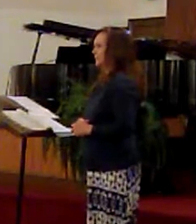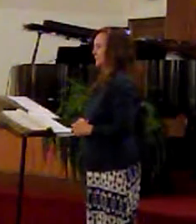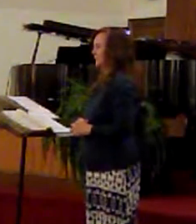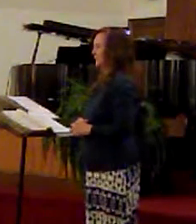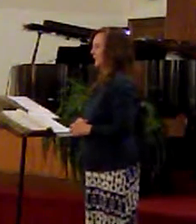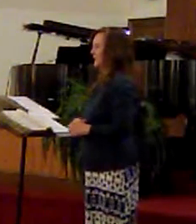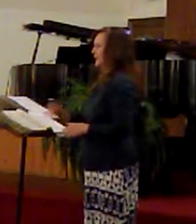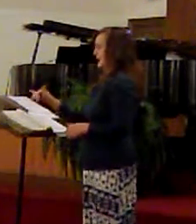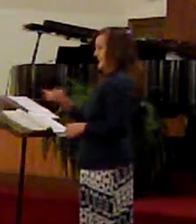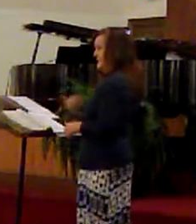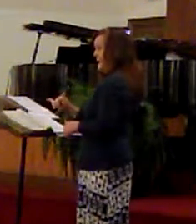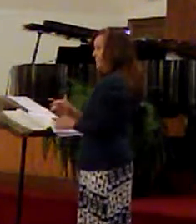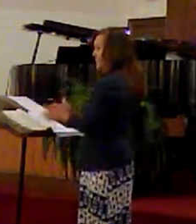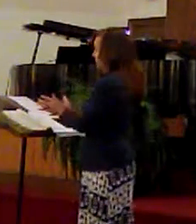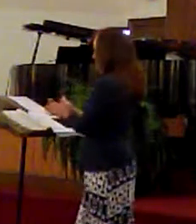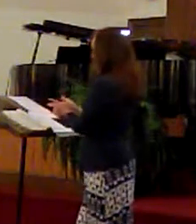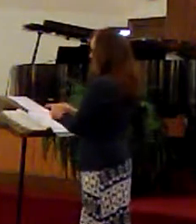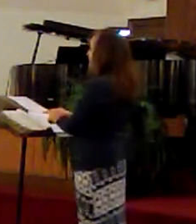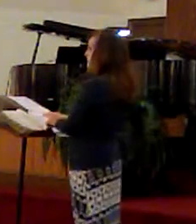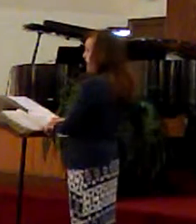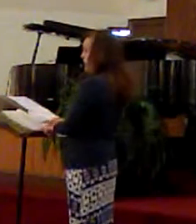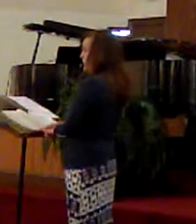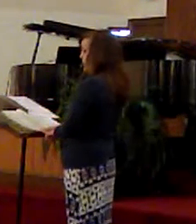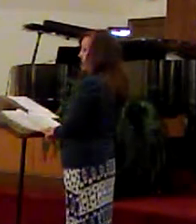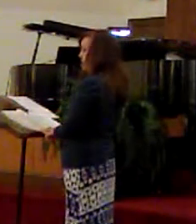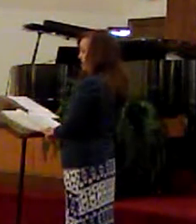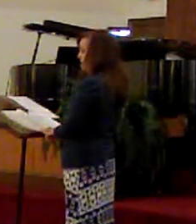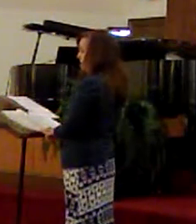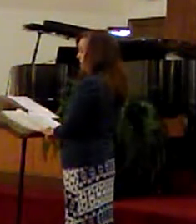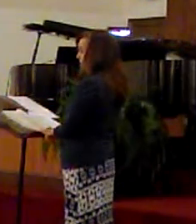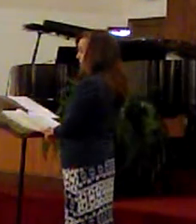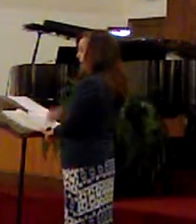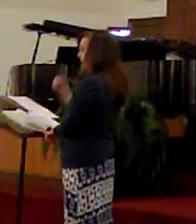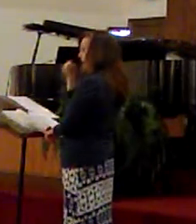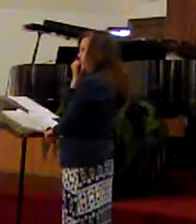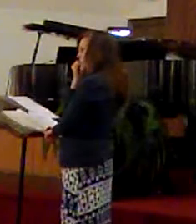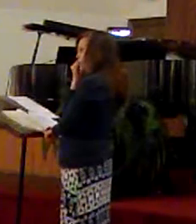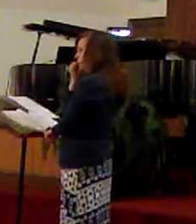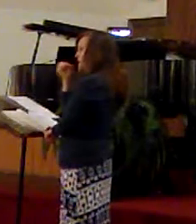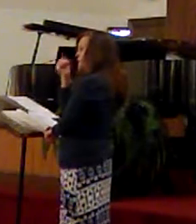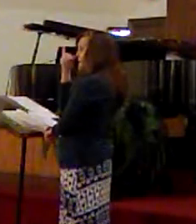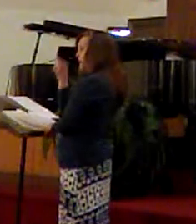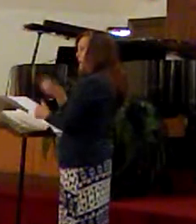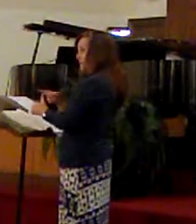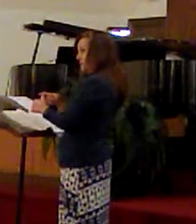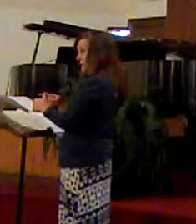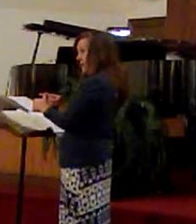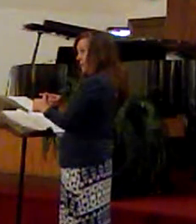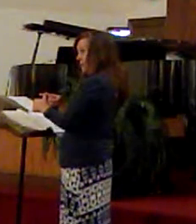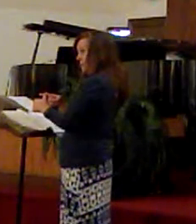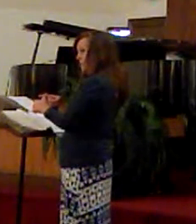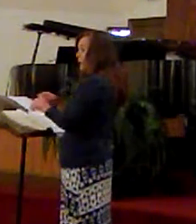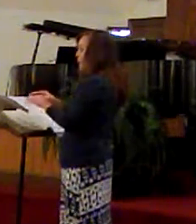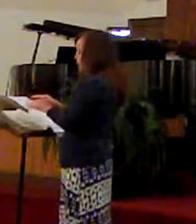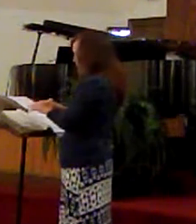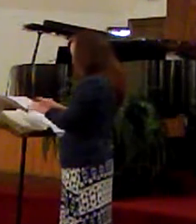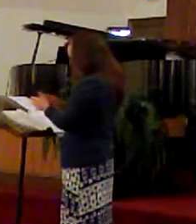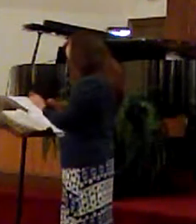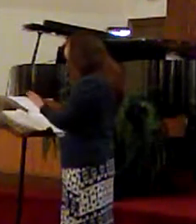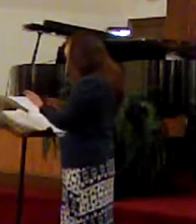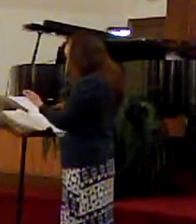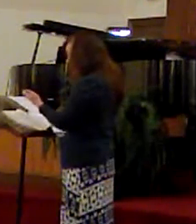Well, the same thing is true with your Bible reading. This many times we'll read through something and we didn't get it at all. And just by